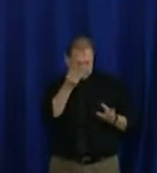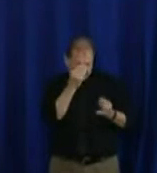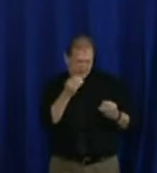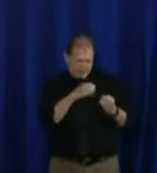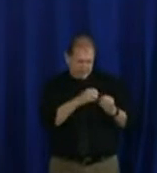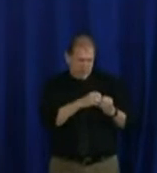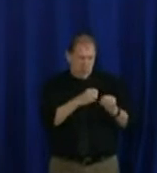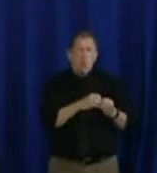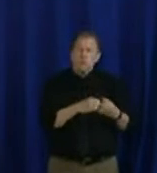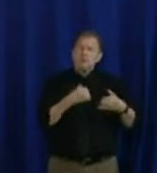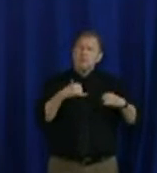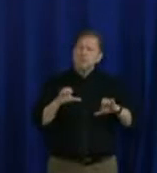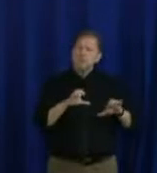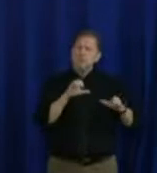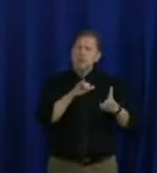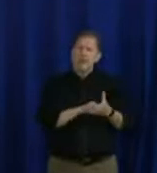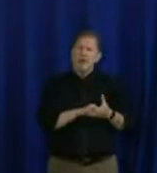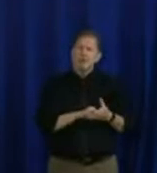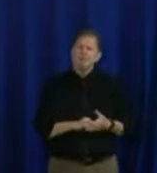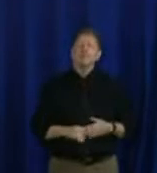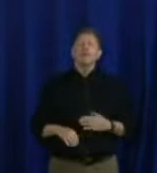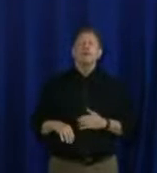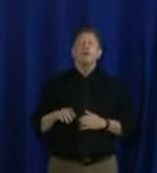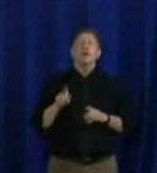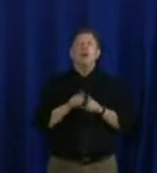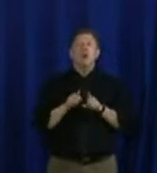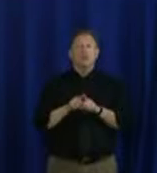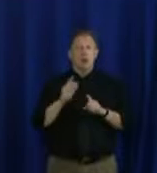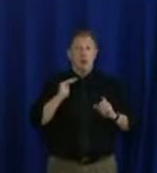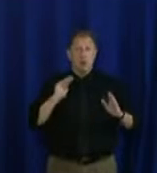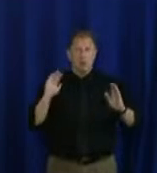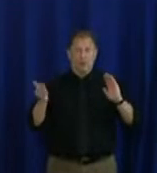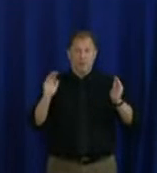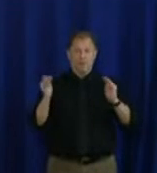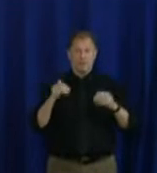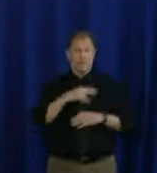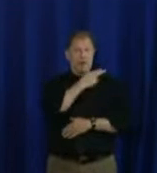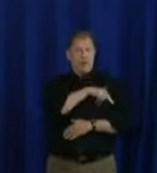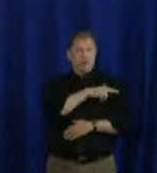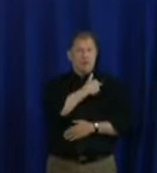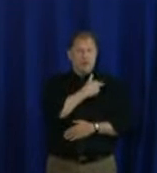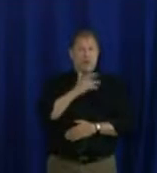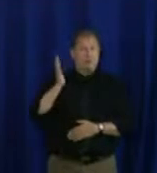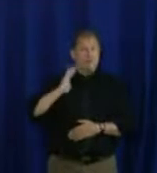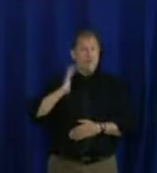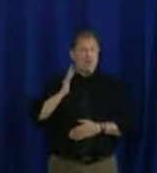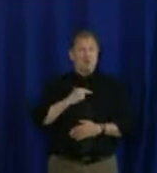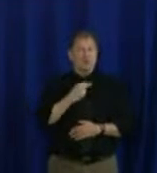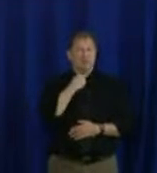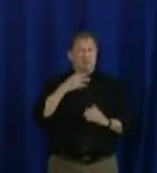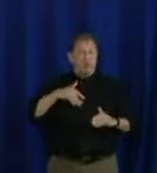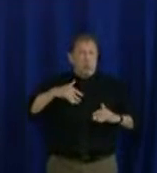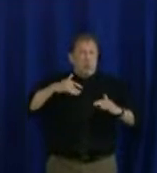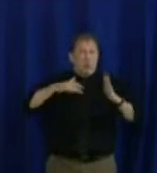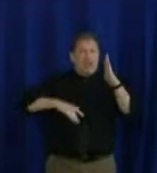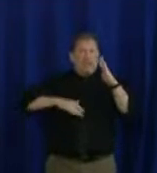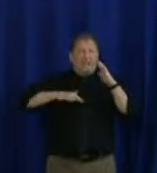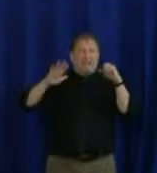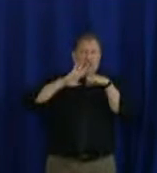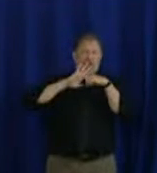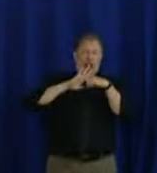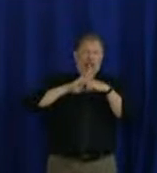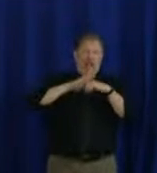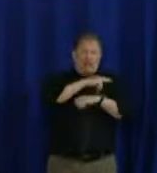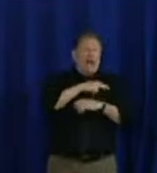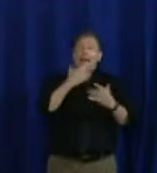Our daily hospitalizations and deaths look great at this point. Our hospitalizations